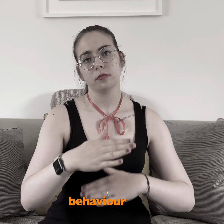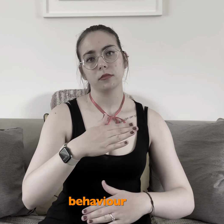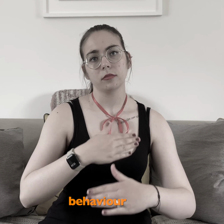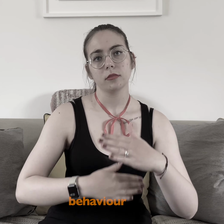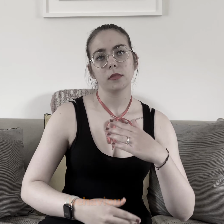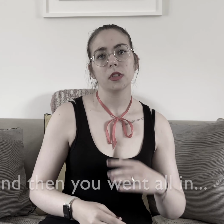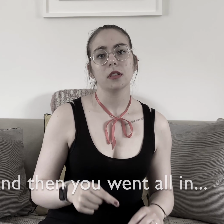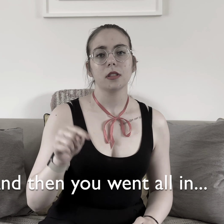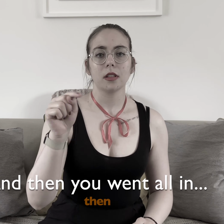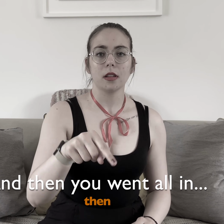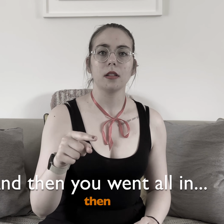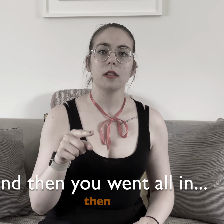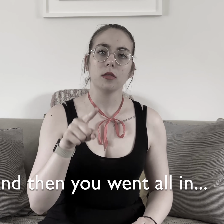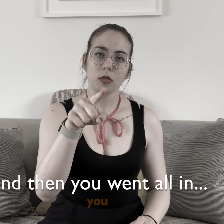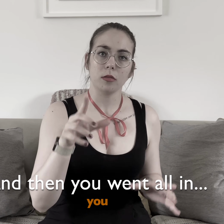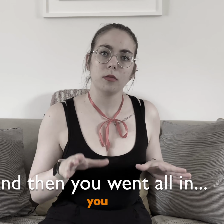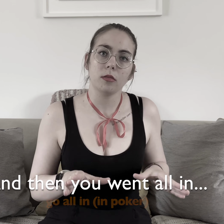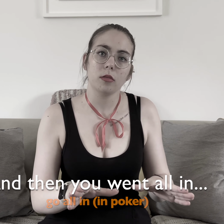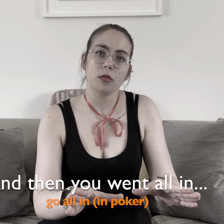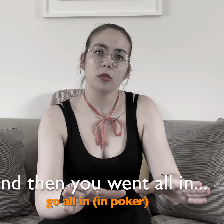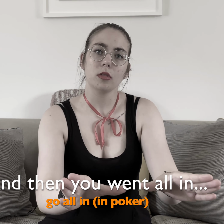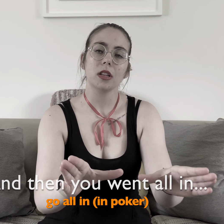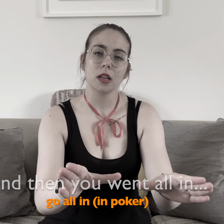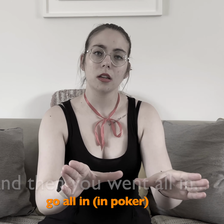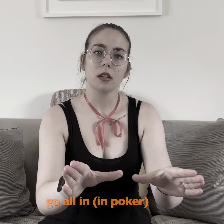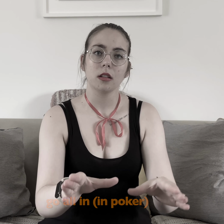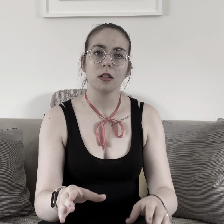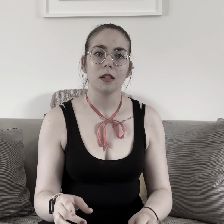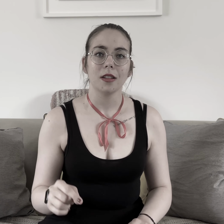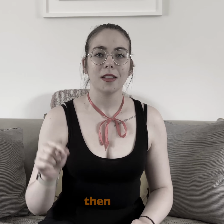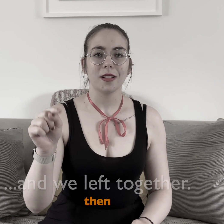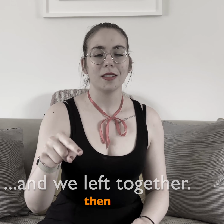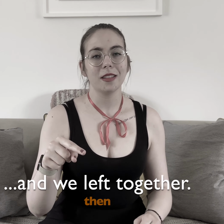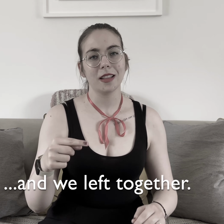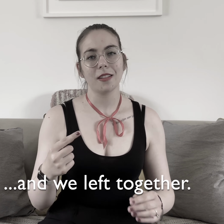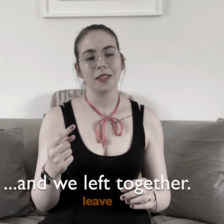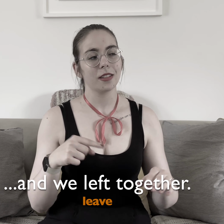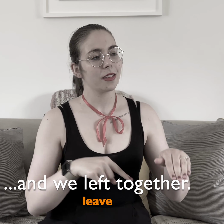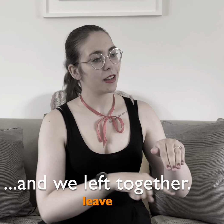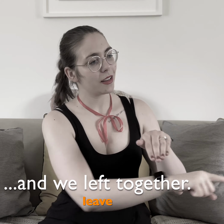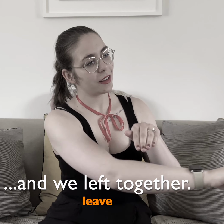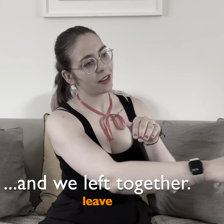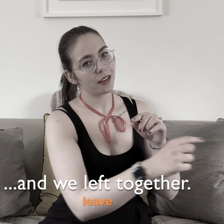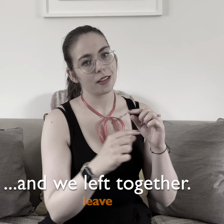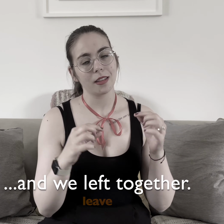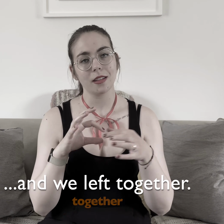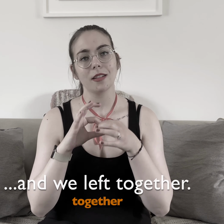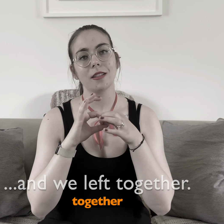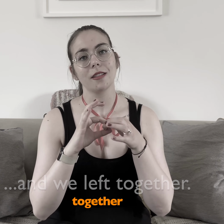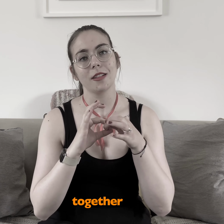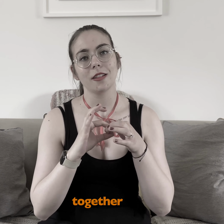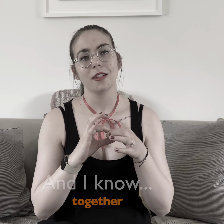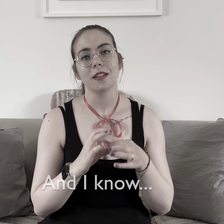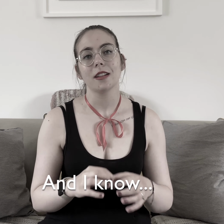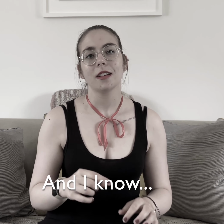And then you went all in And we left together And